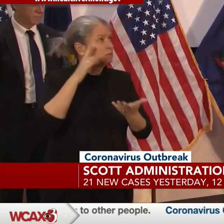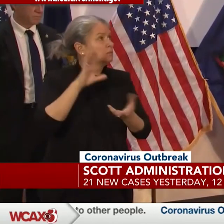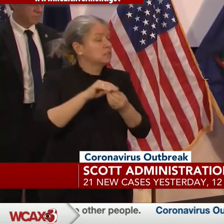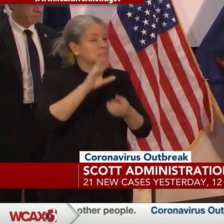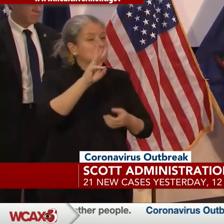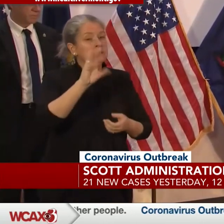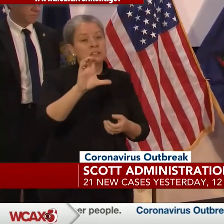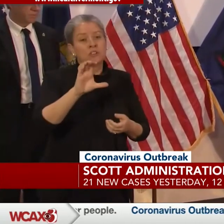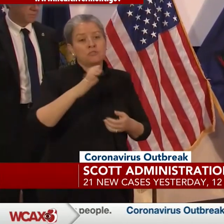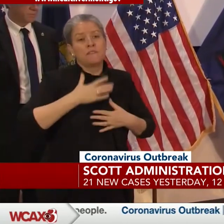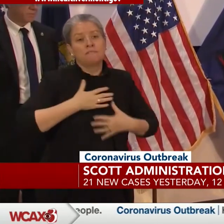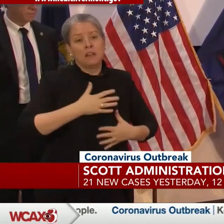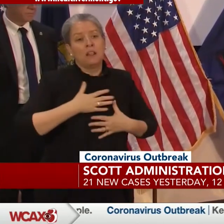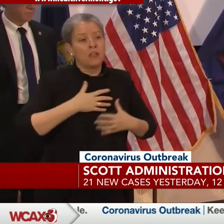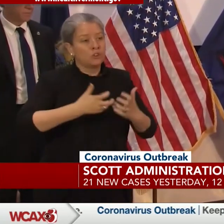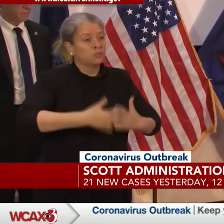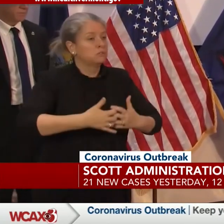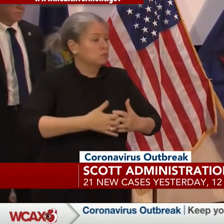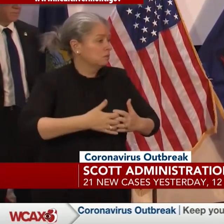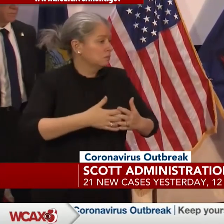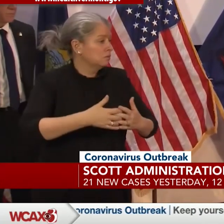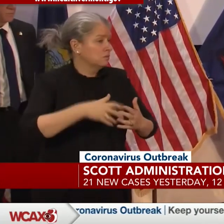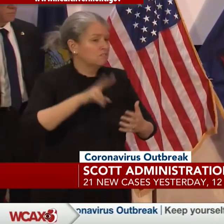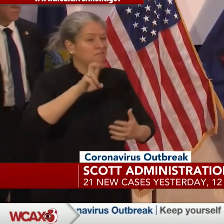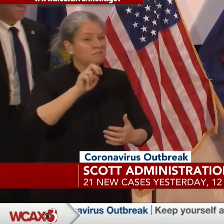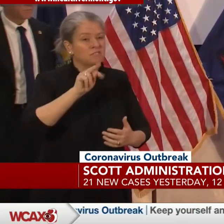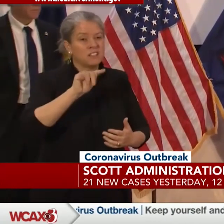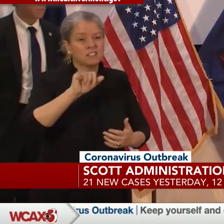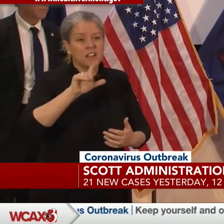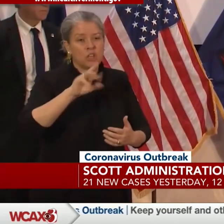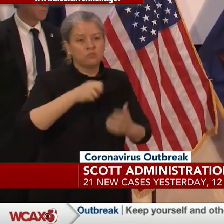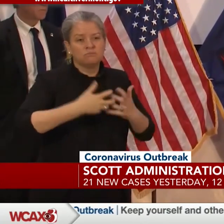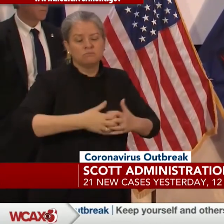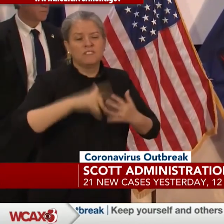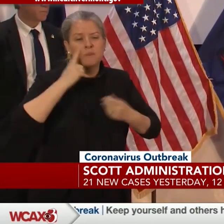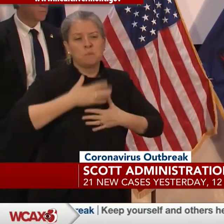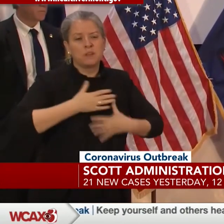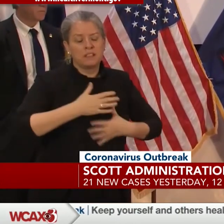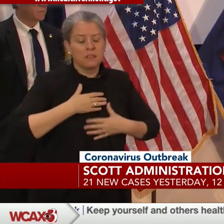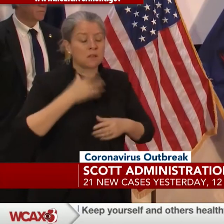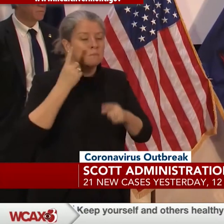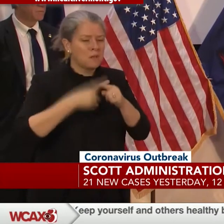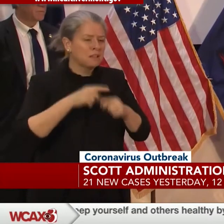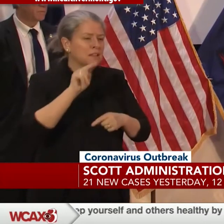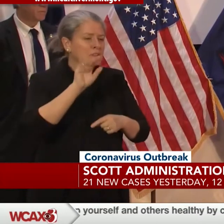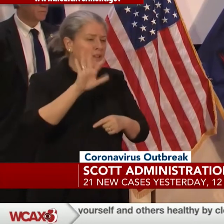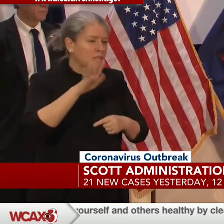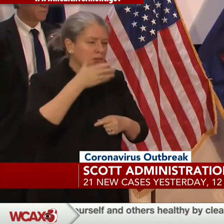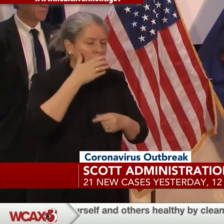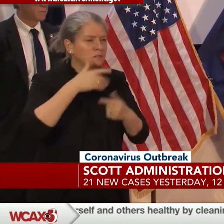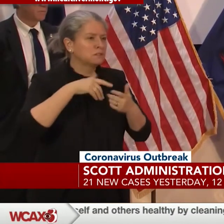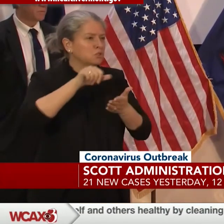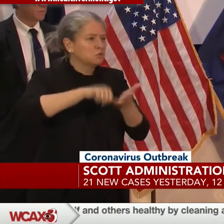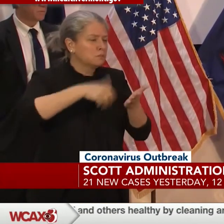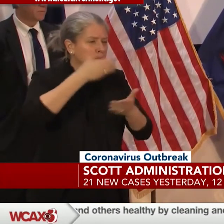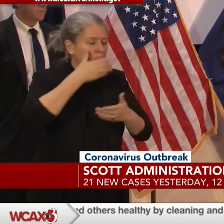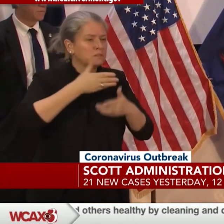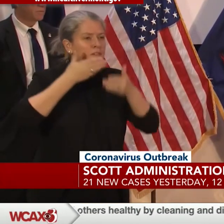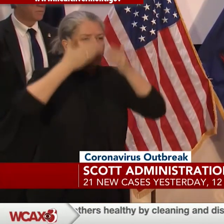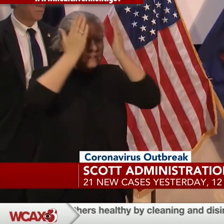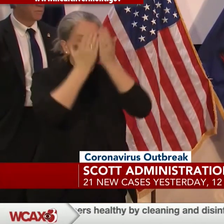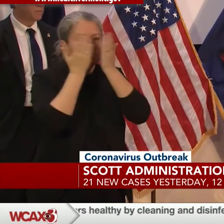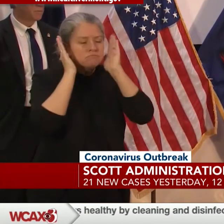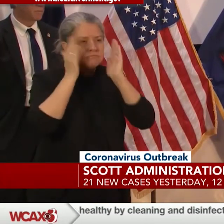600 ventilators. And we've received a cross-section of N95 masks, surgical masks, gowns, and face